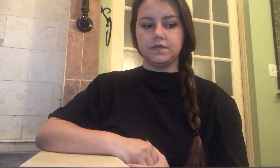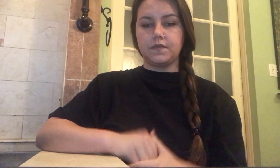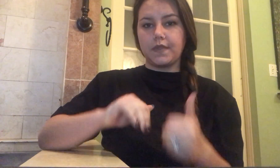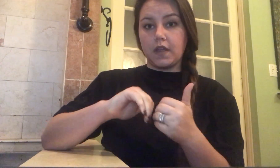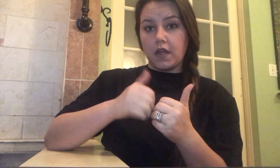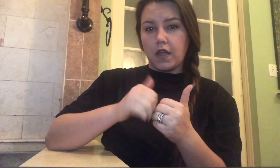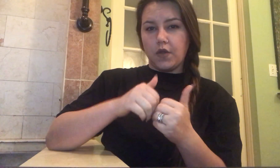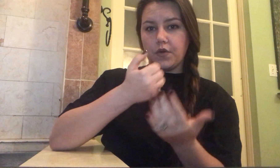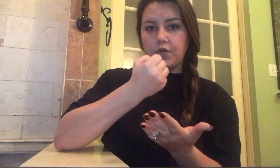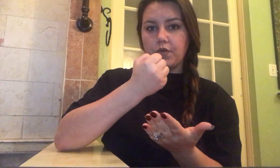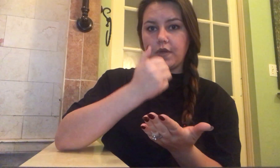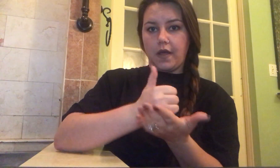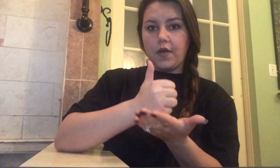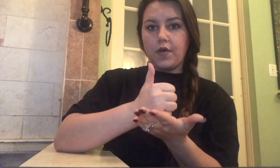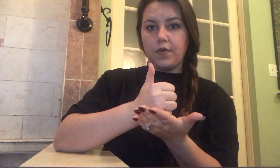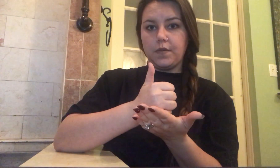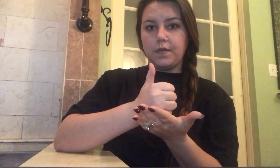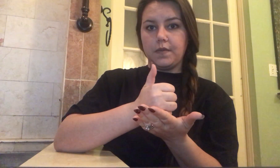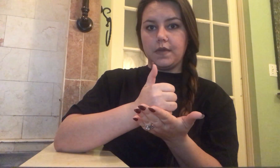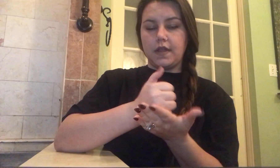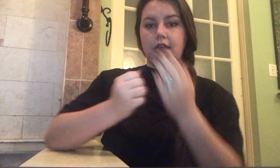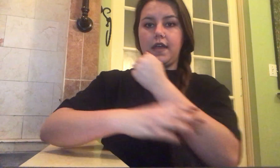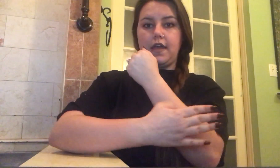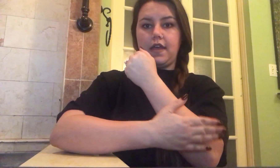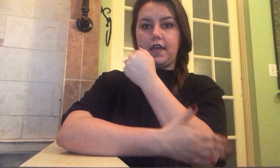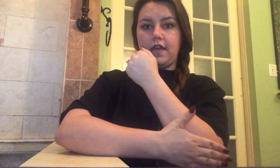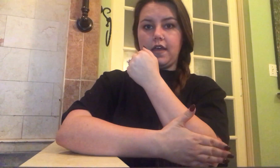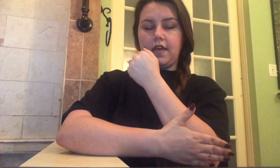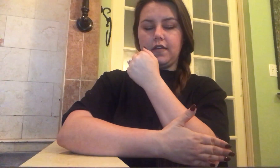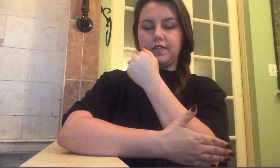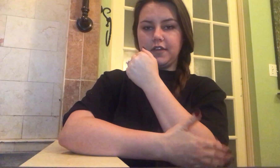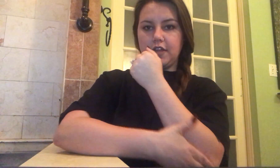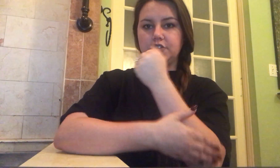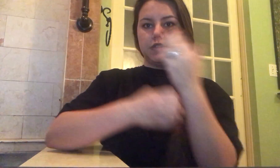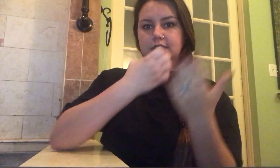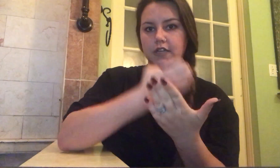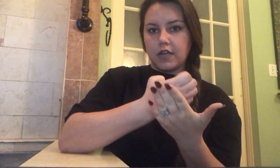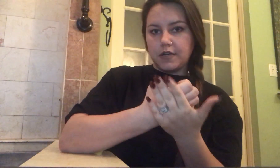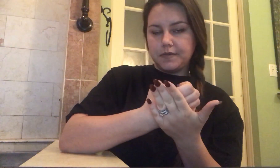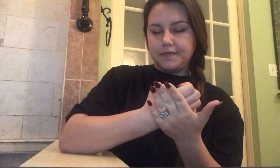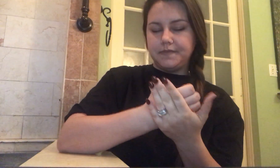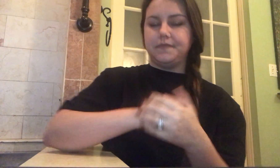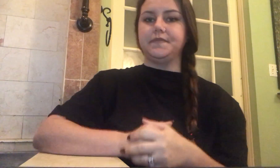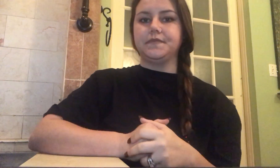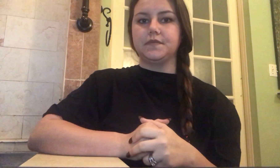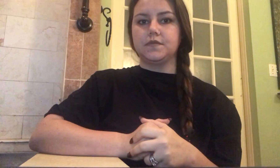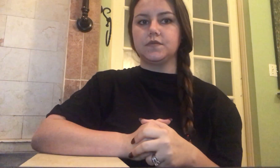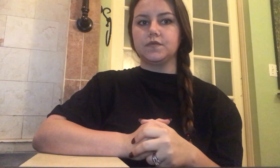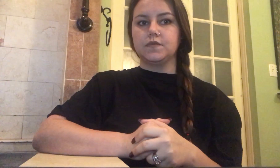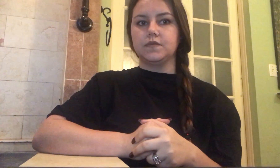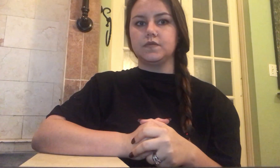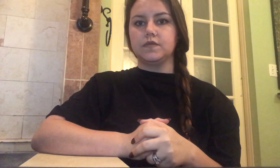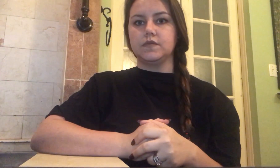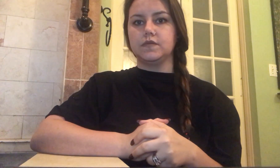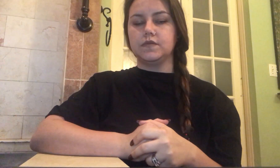all disease in the developing world is directly caused by water and a lack of sanitation. So you get to play